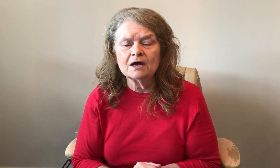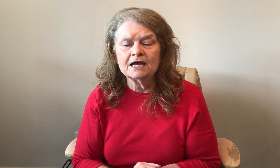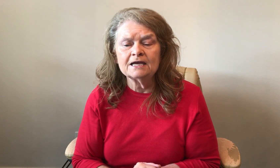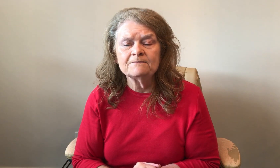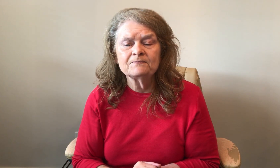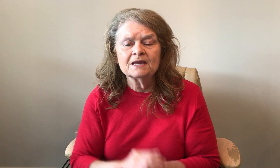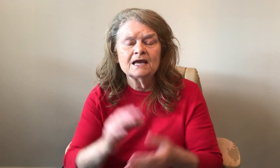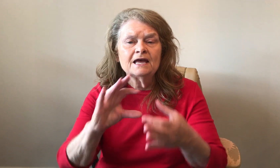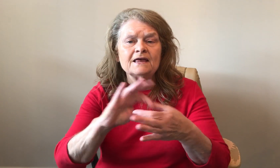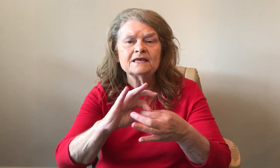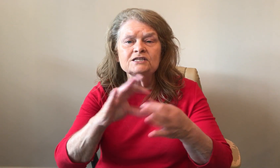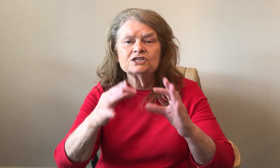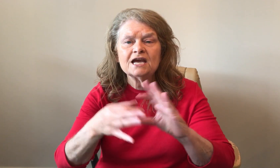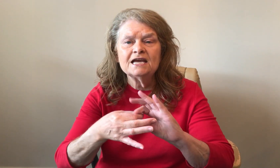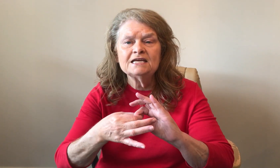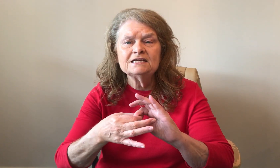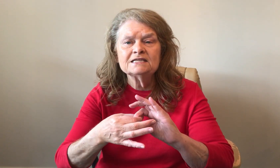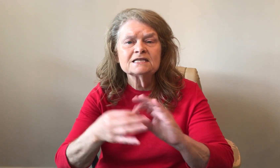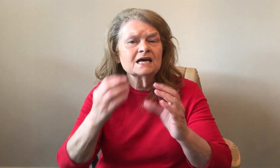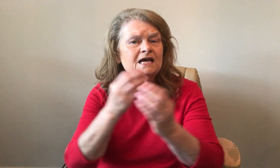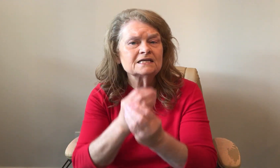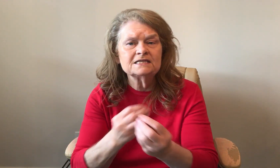way. The chains